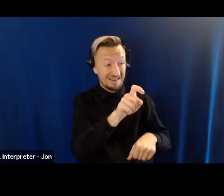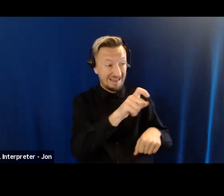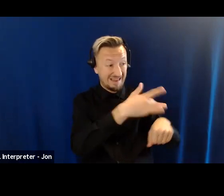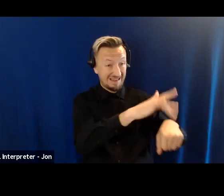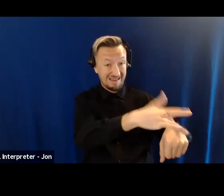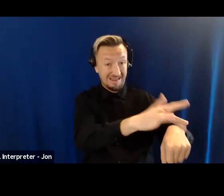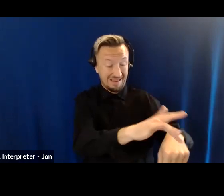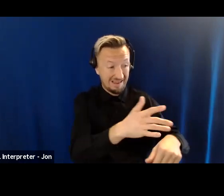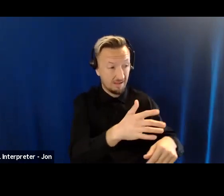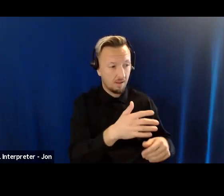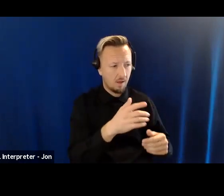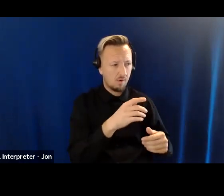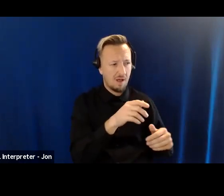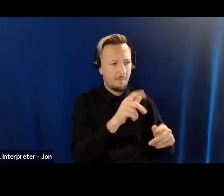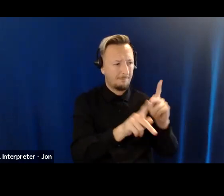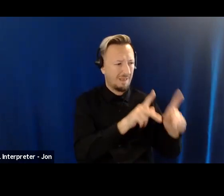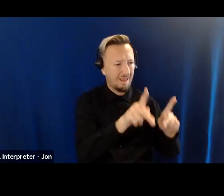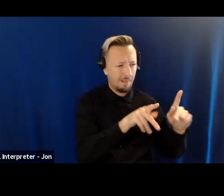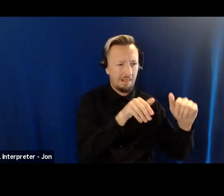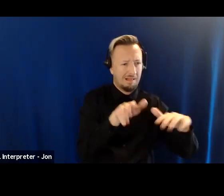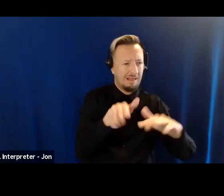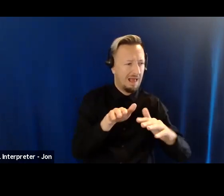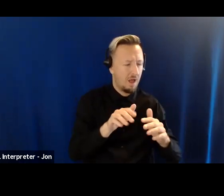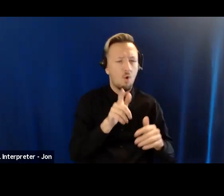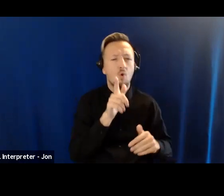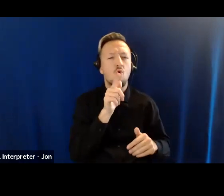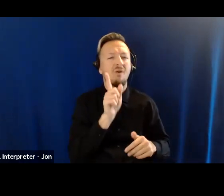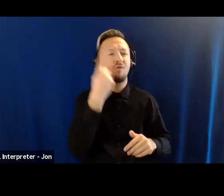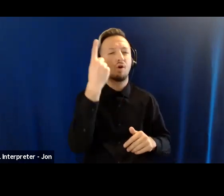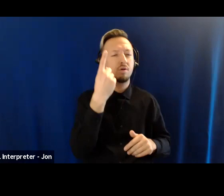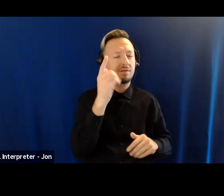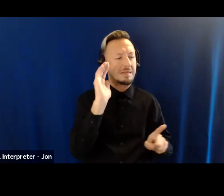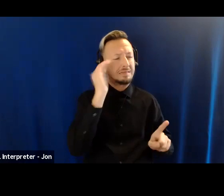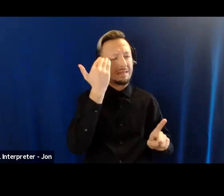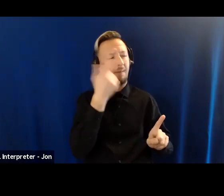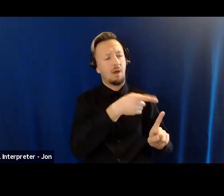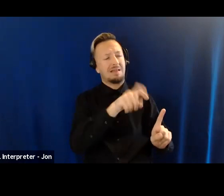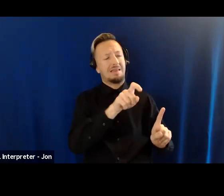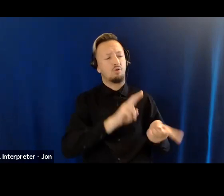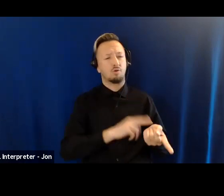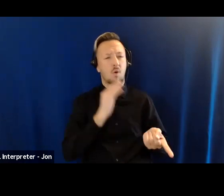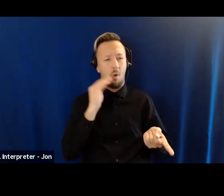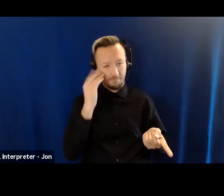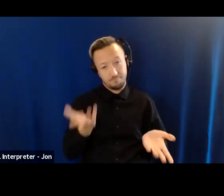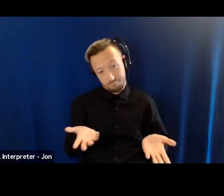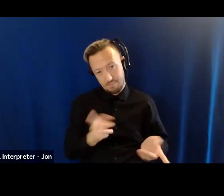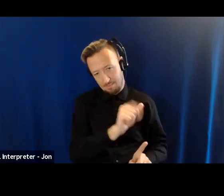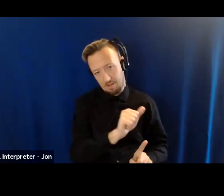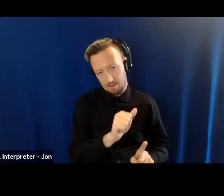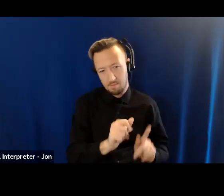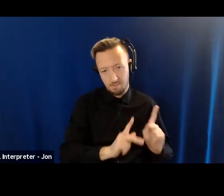close to appearing eligible for a nursing home bed? To make matters